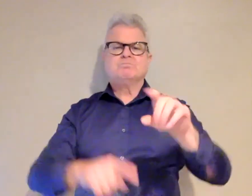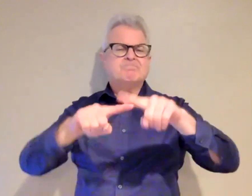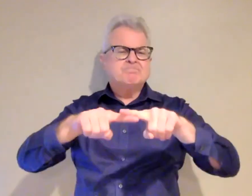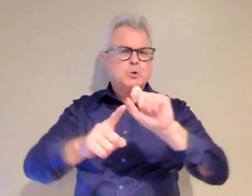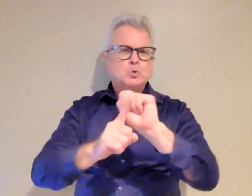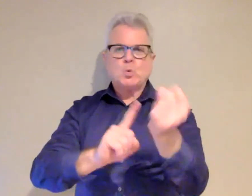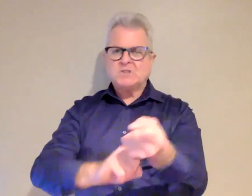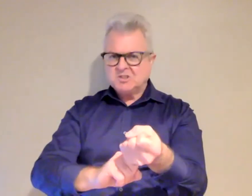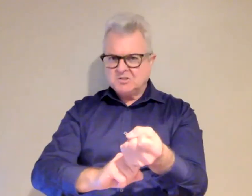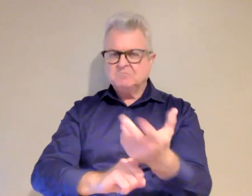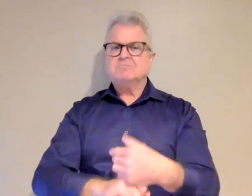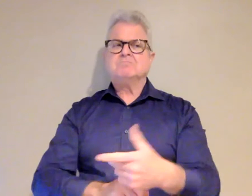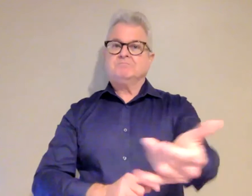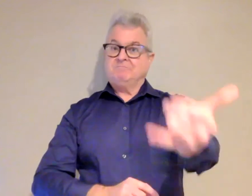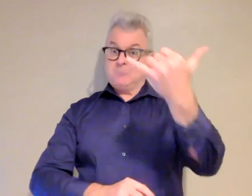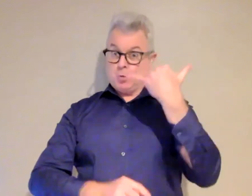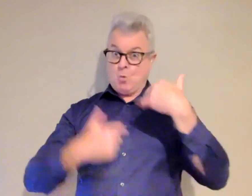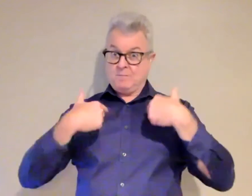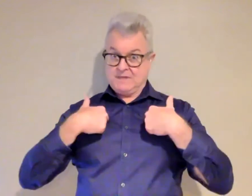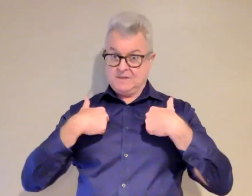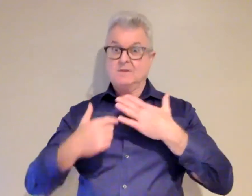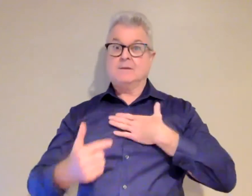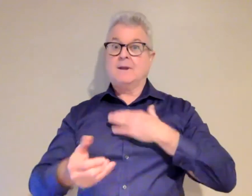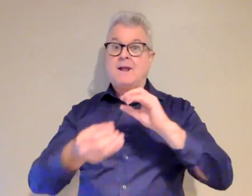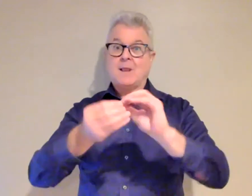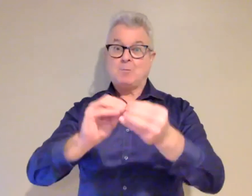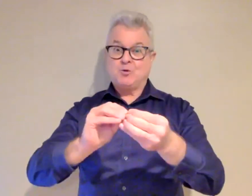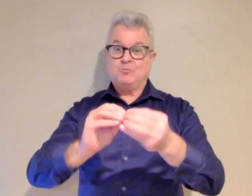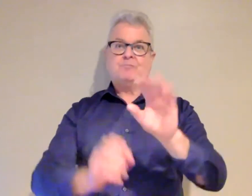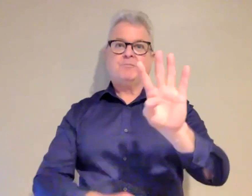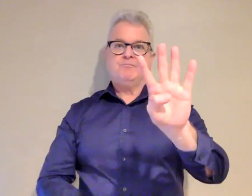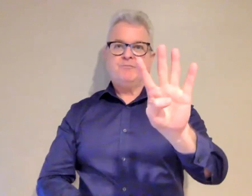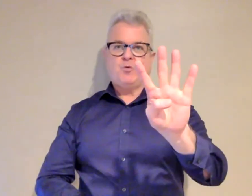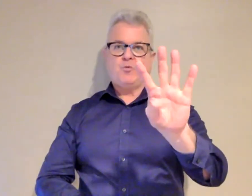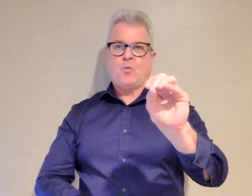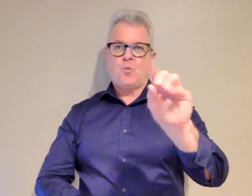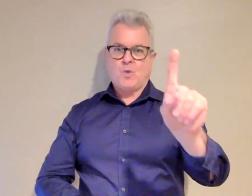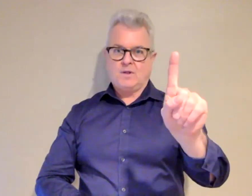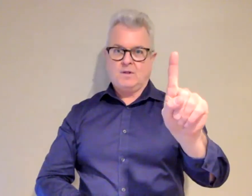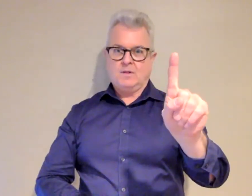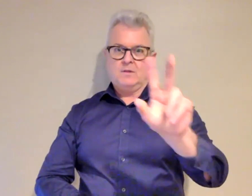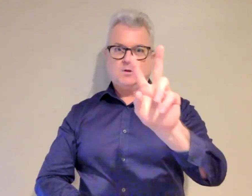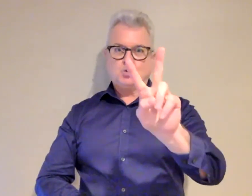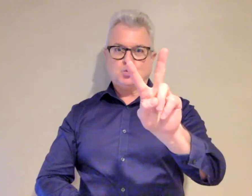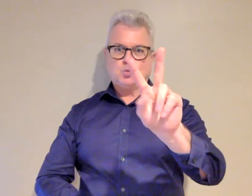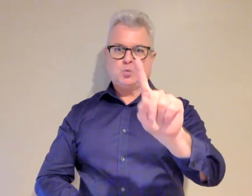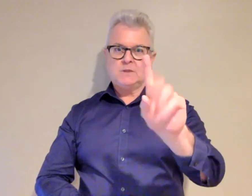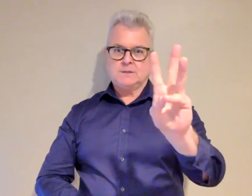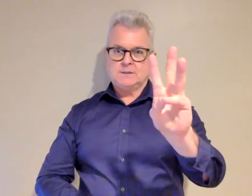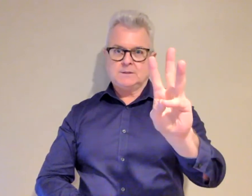there in person, or we can set up a meeting in Zoom, whatever the situation warrants. My number, you can contact me by calling me